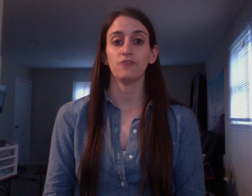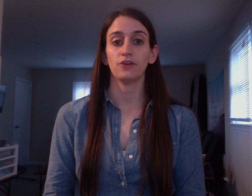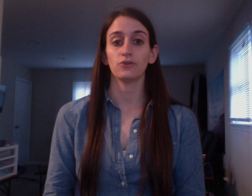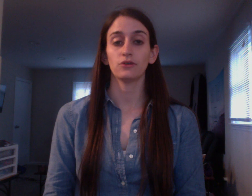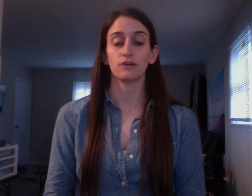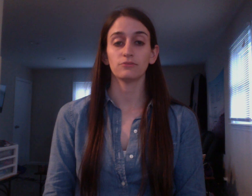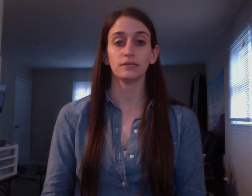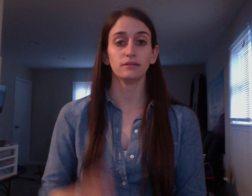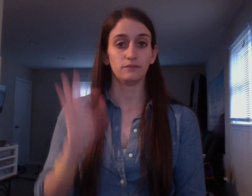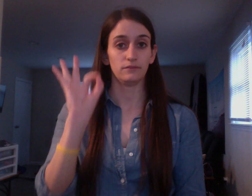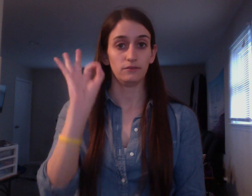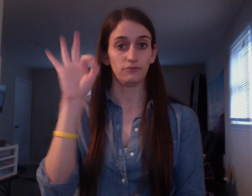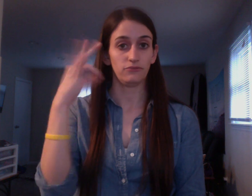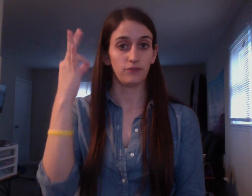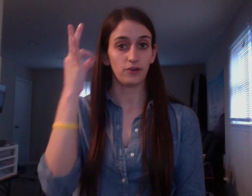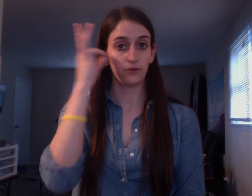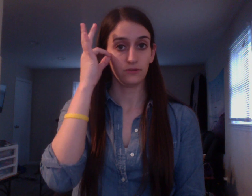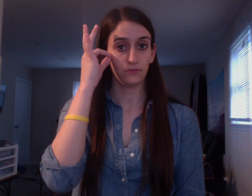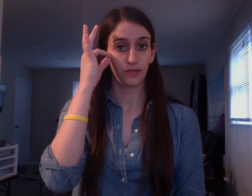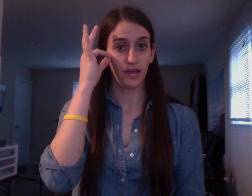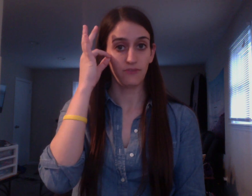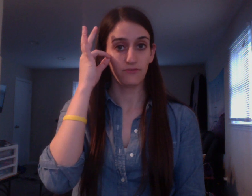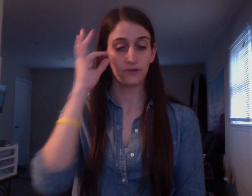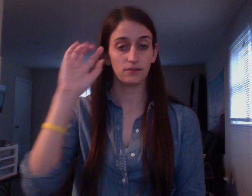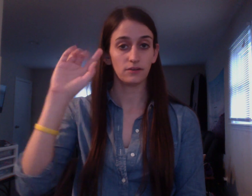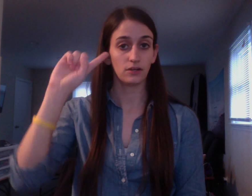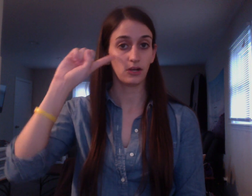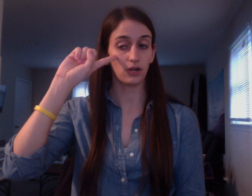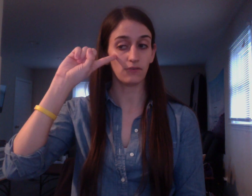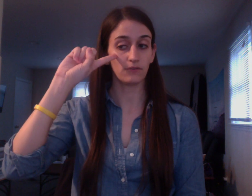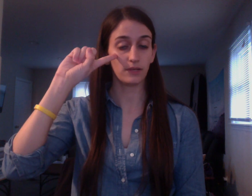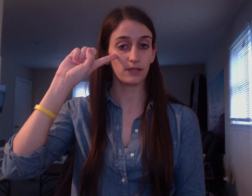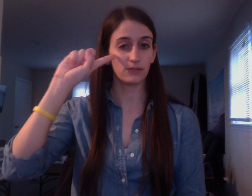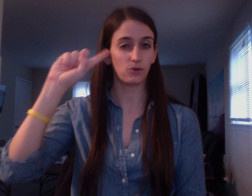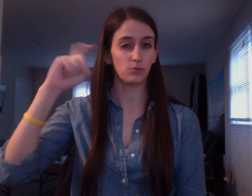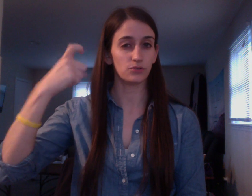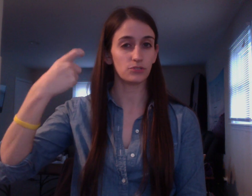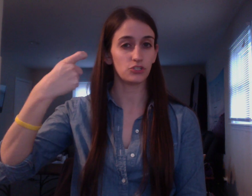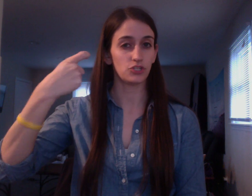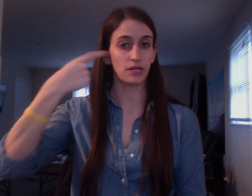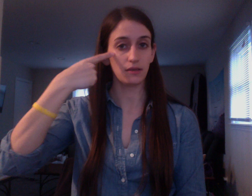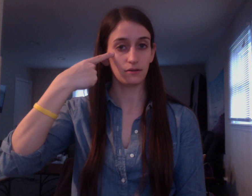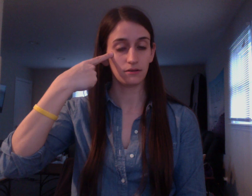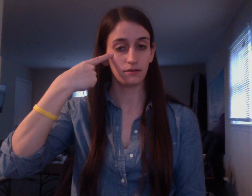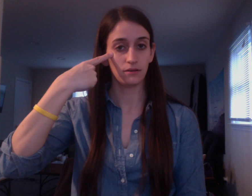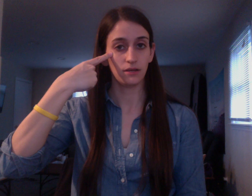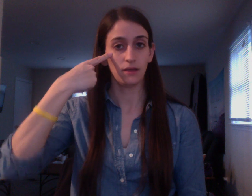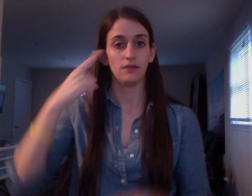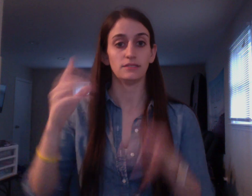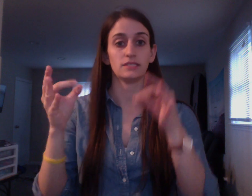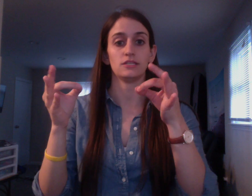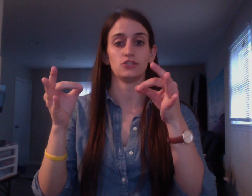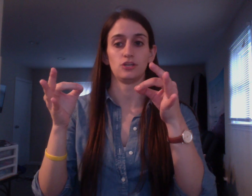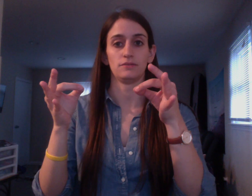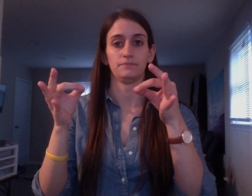Federal government, federal with an F. Government is almost a G. Decision.